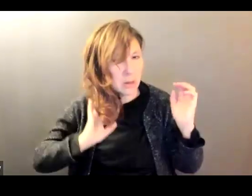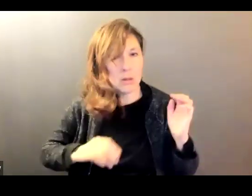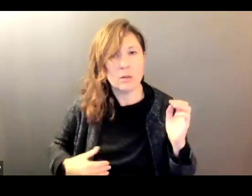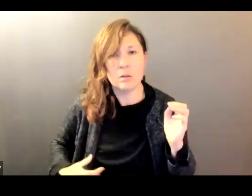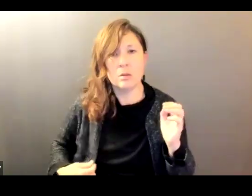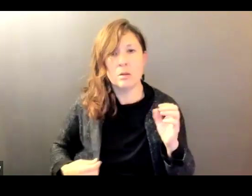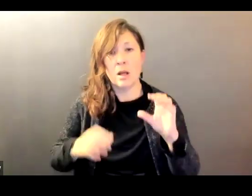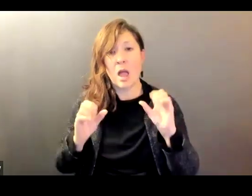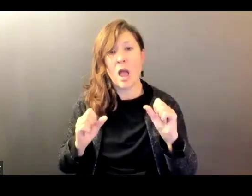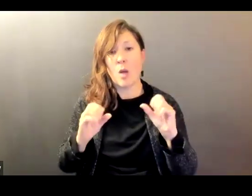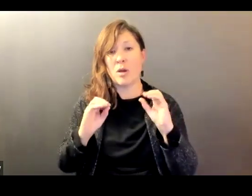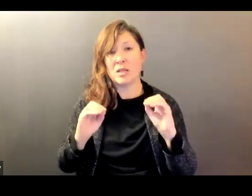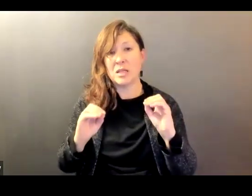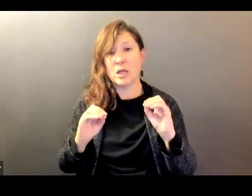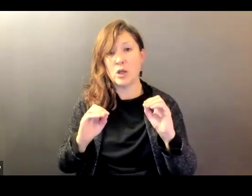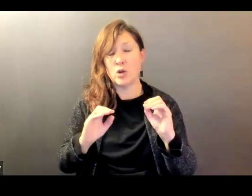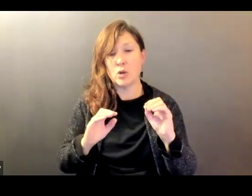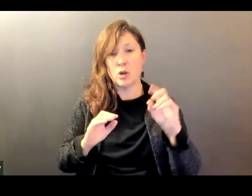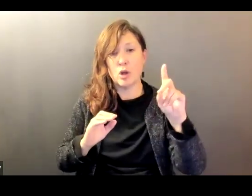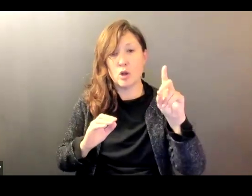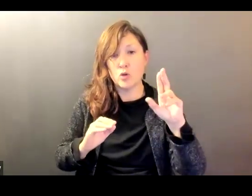the dual language program to be